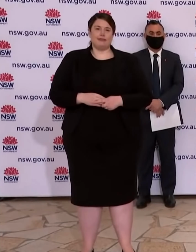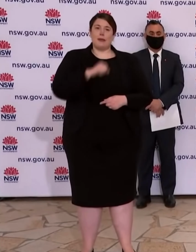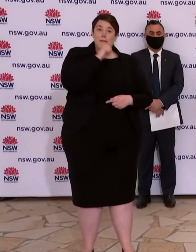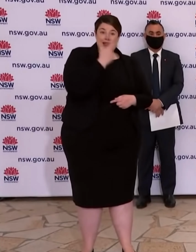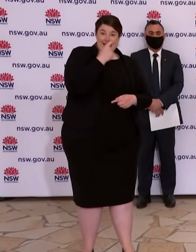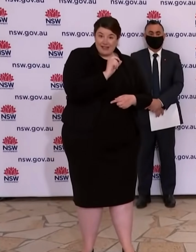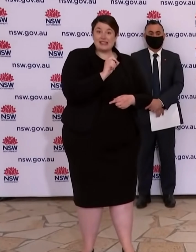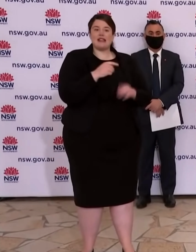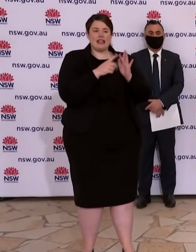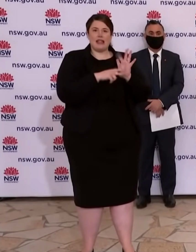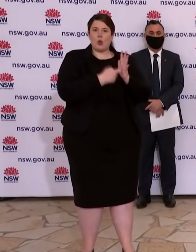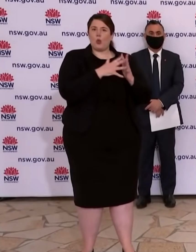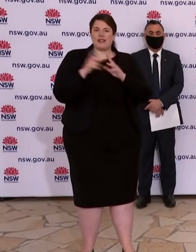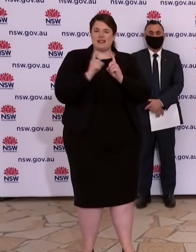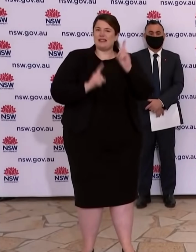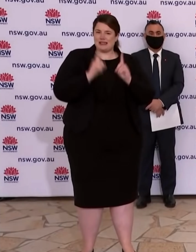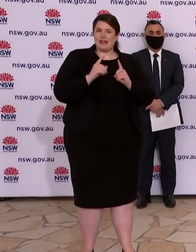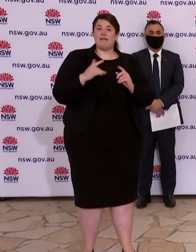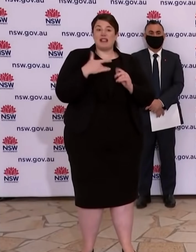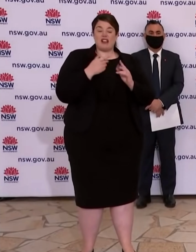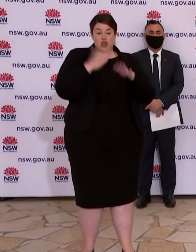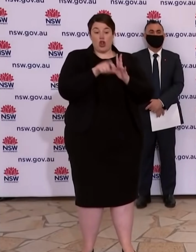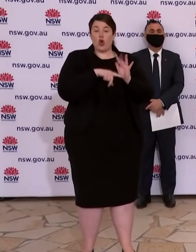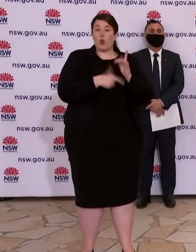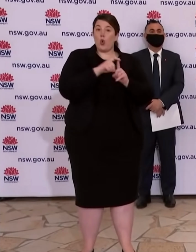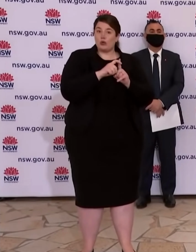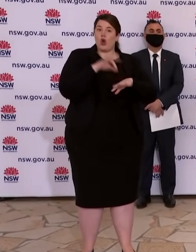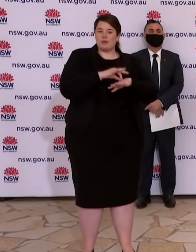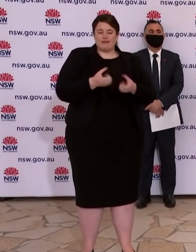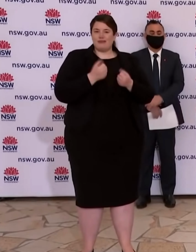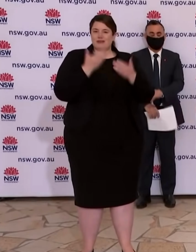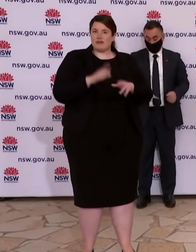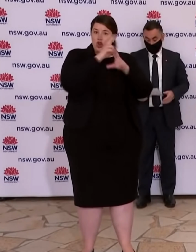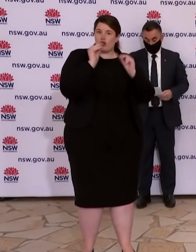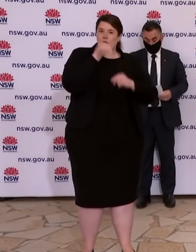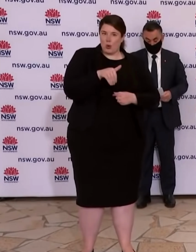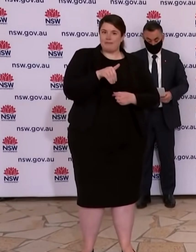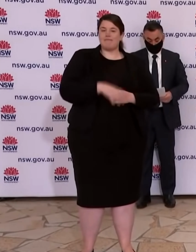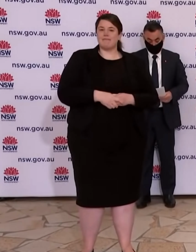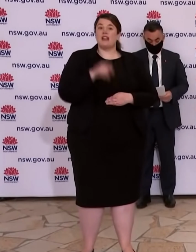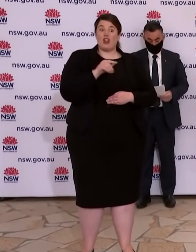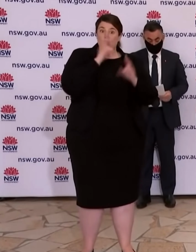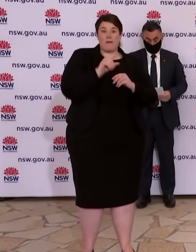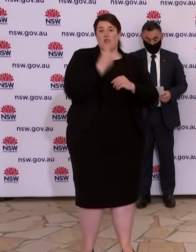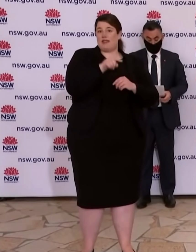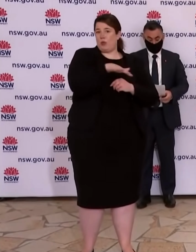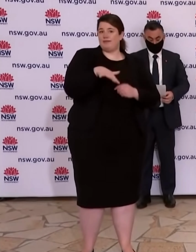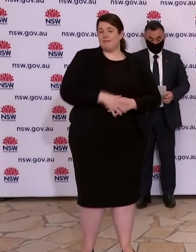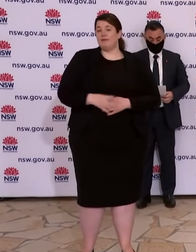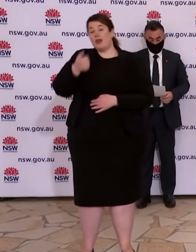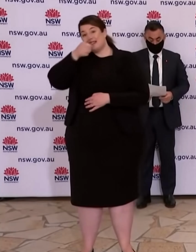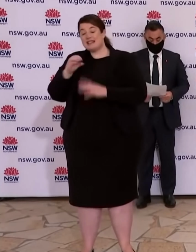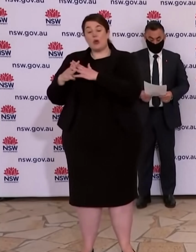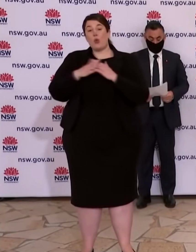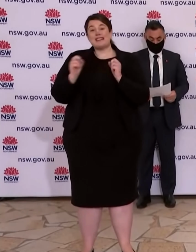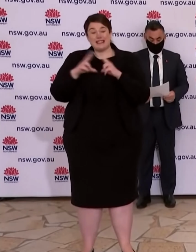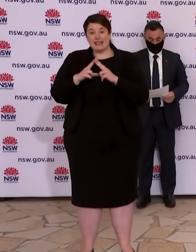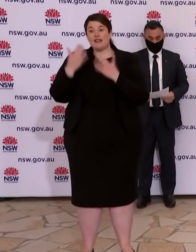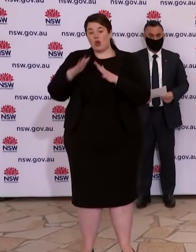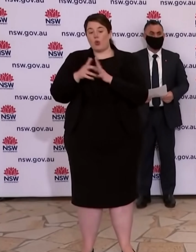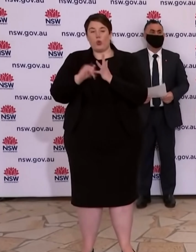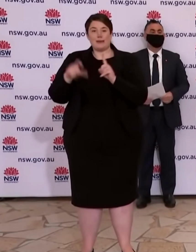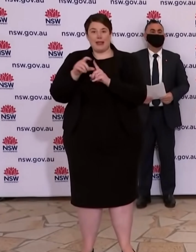in his 70s from Sydney's inner west died at Concord Hospital, and he acquired his infection at the Meredith House Aged Care Facility, and he's the 1st death linked to this outbreak. And there was a woman in her 60s from Western Sydney who died at Westmead Hospital,